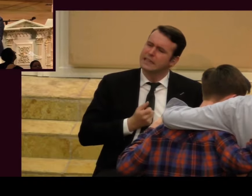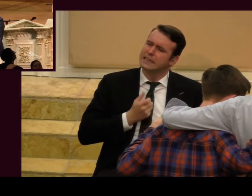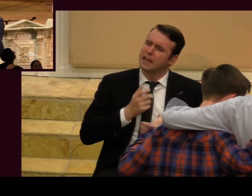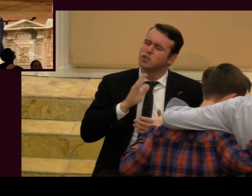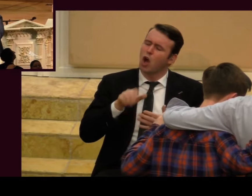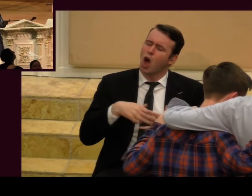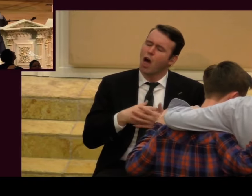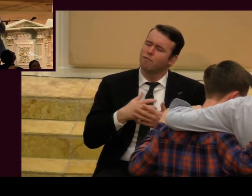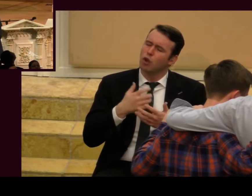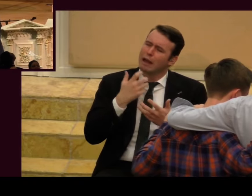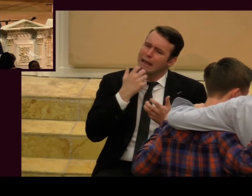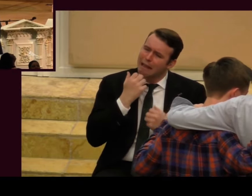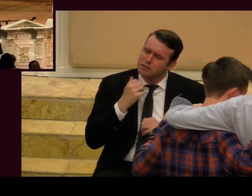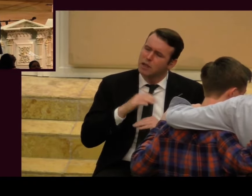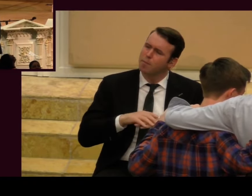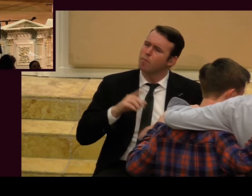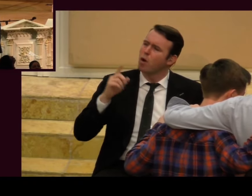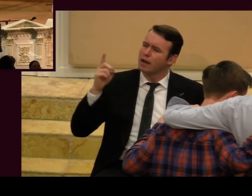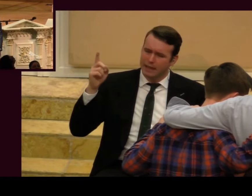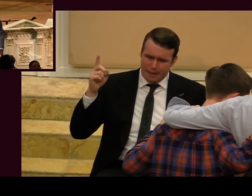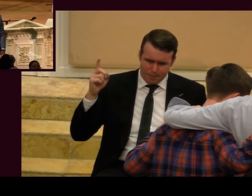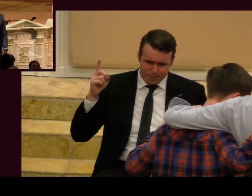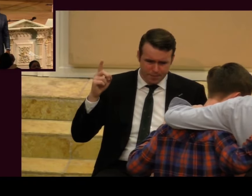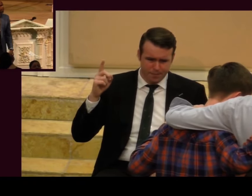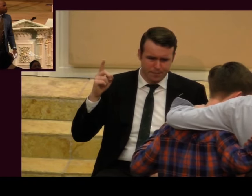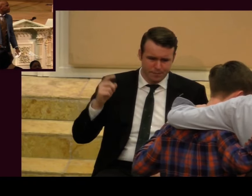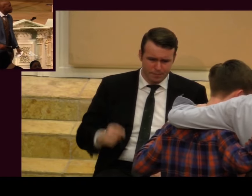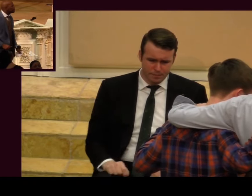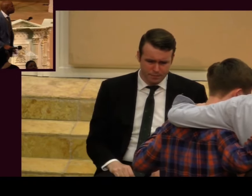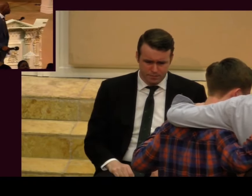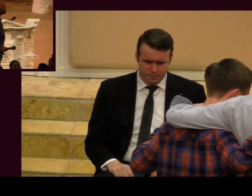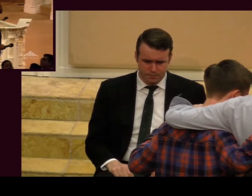Cast all of your cares upon him.